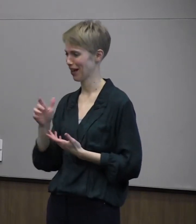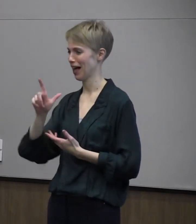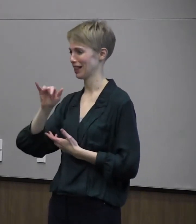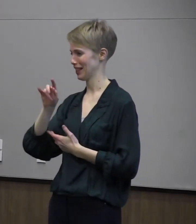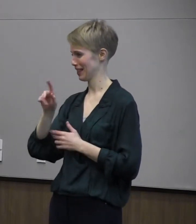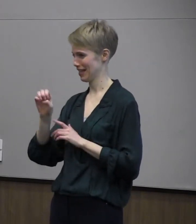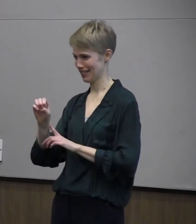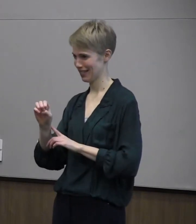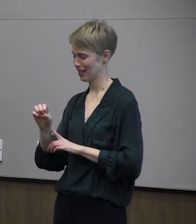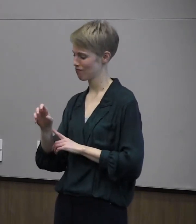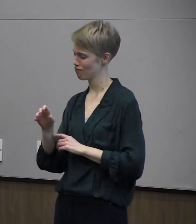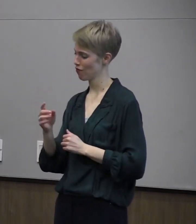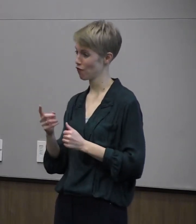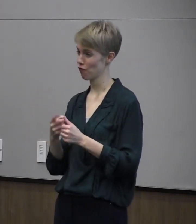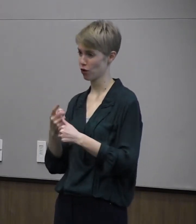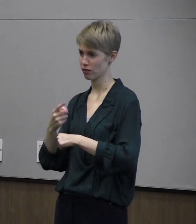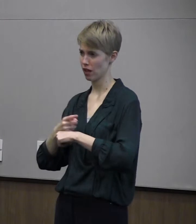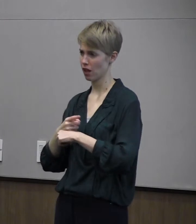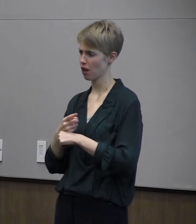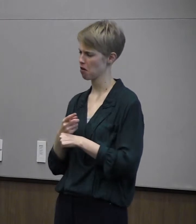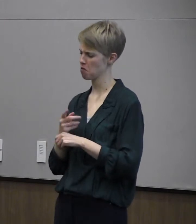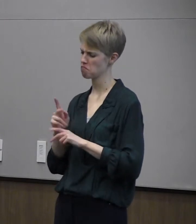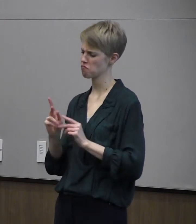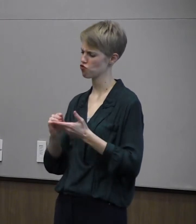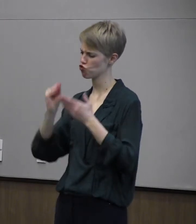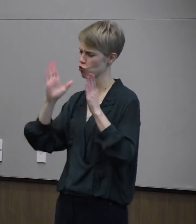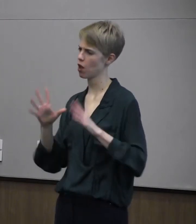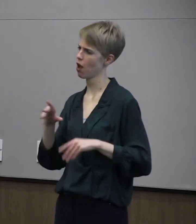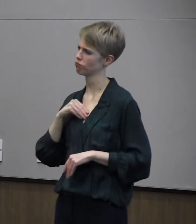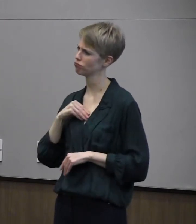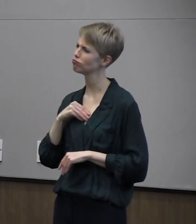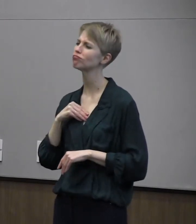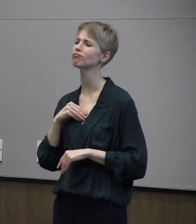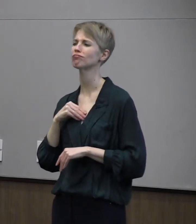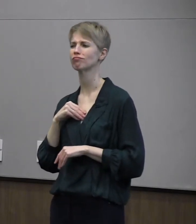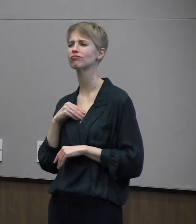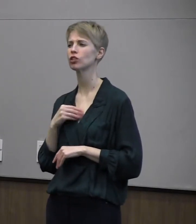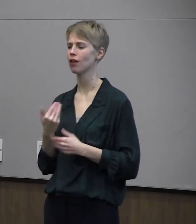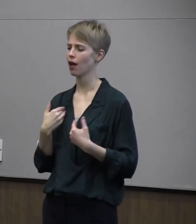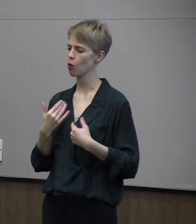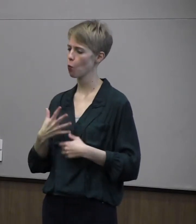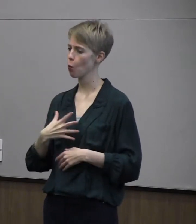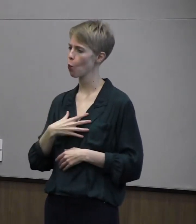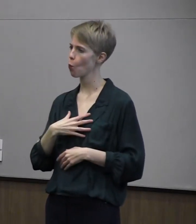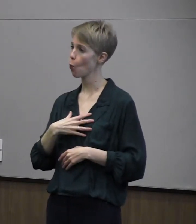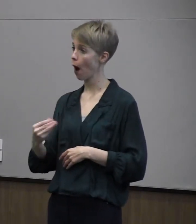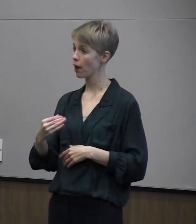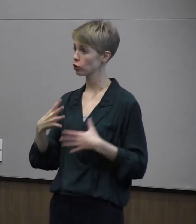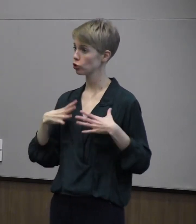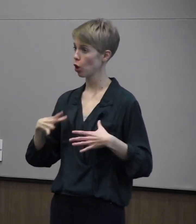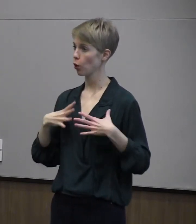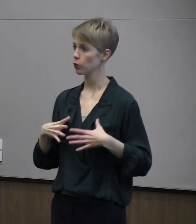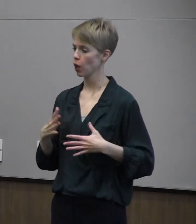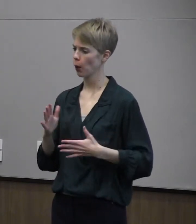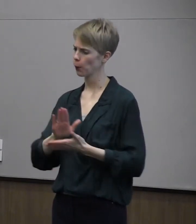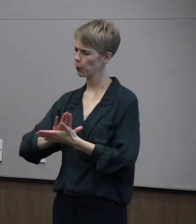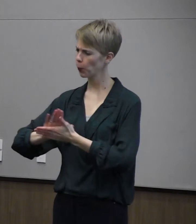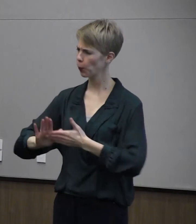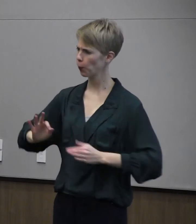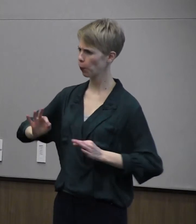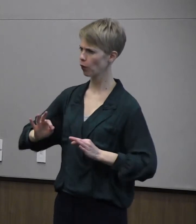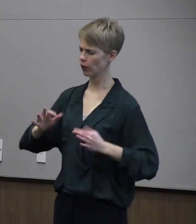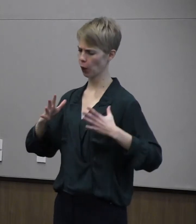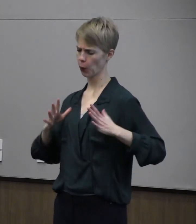from the very beginning of her term at school. She always dressed in spotless white, both indoor and outdoor, and made a